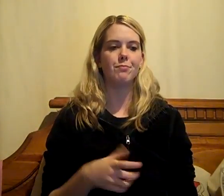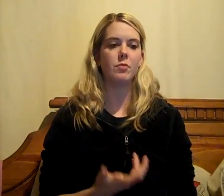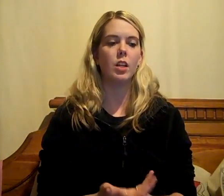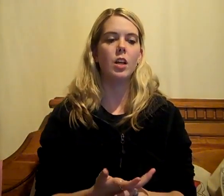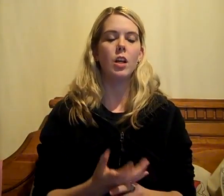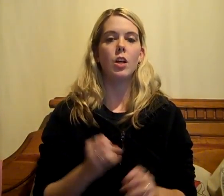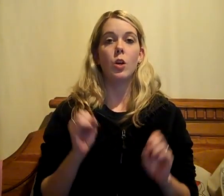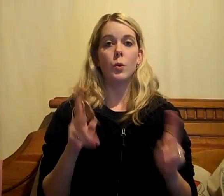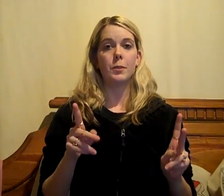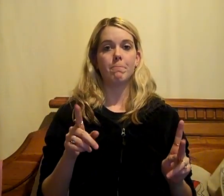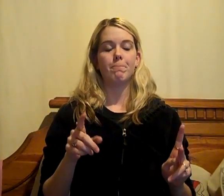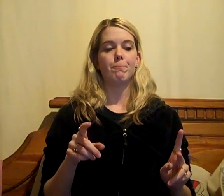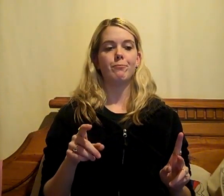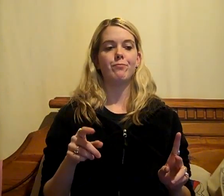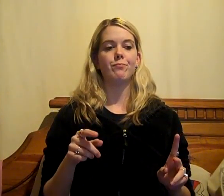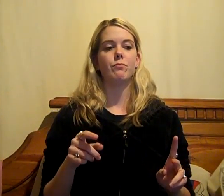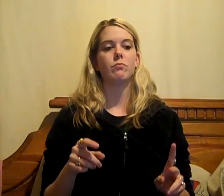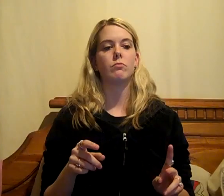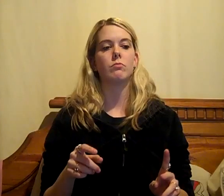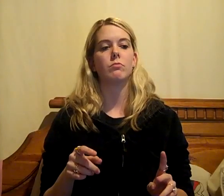And where's my mirror?